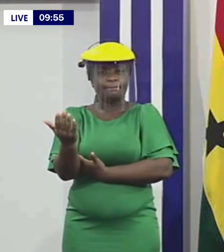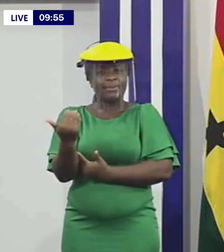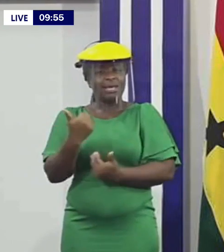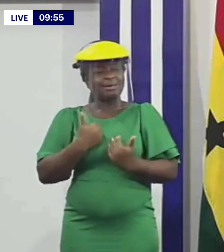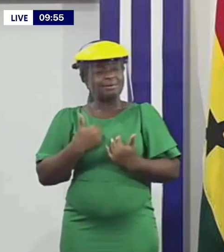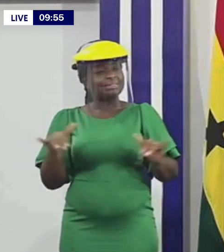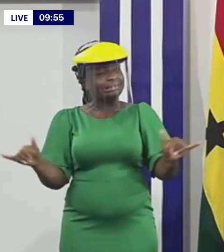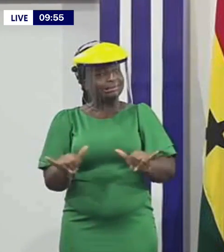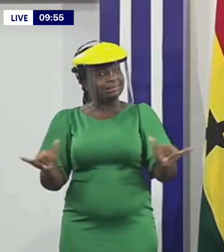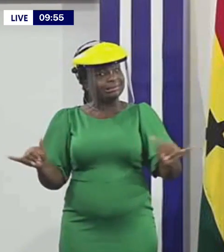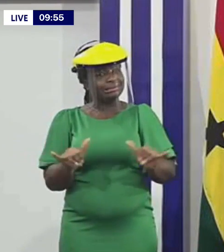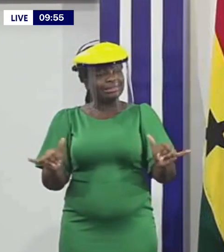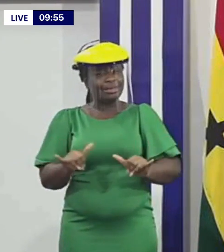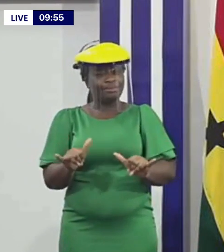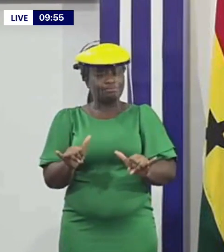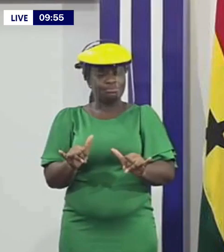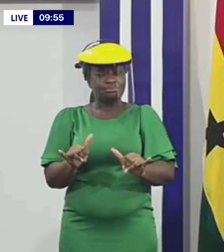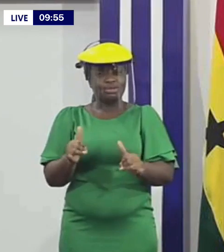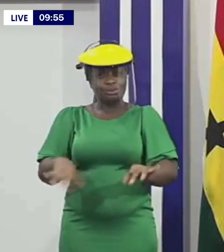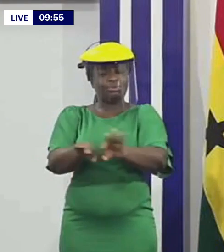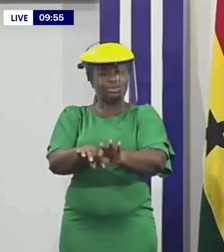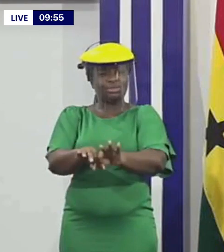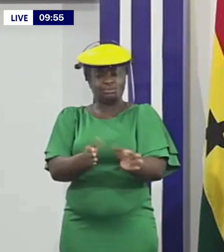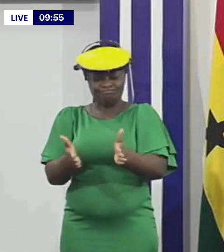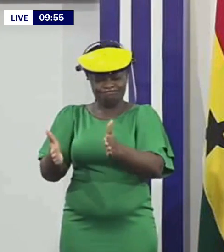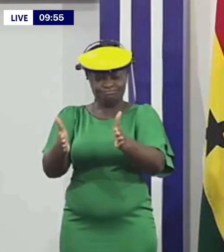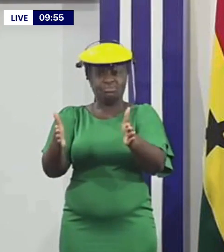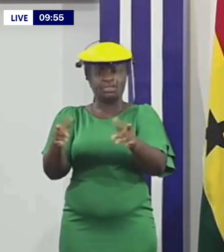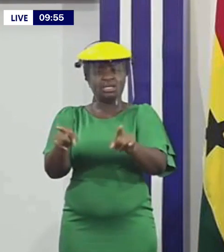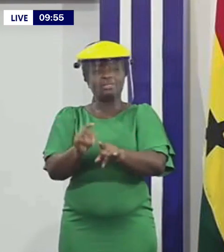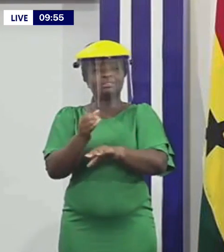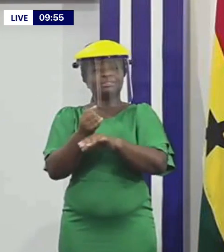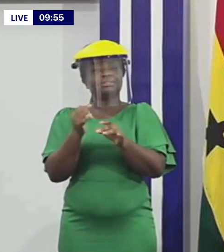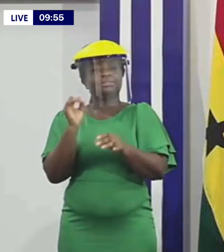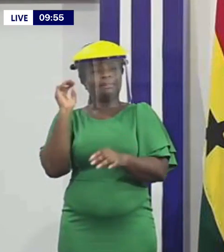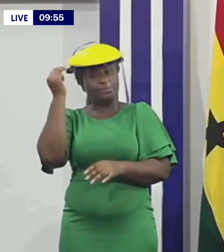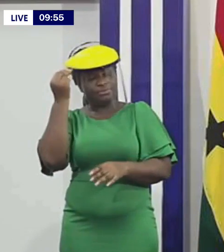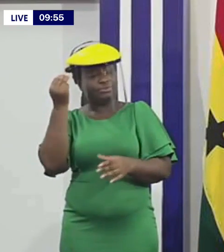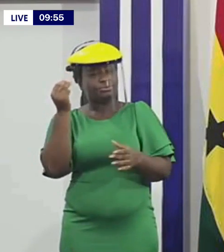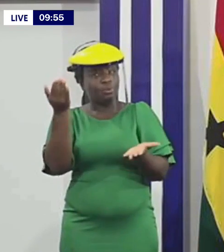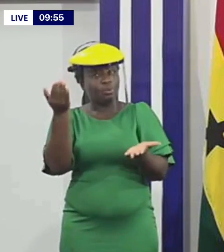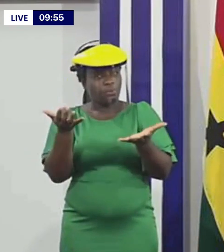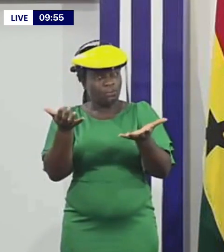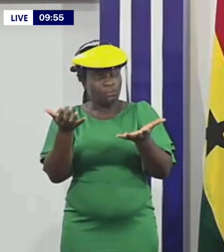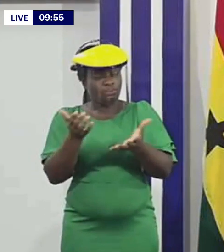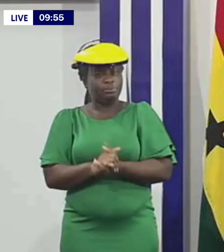same specifications as those being ordered by Ministry of Health. And